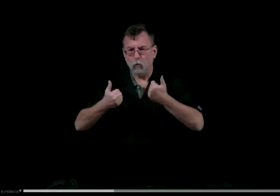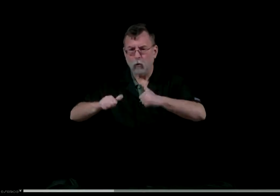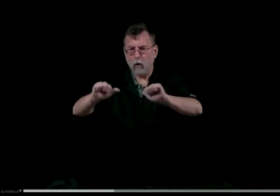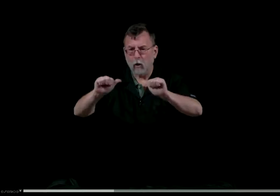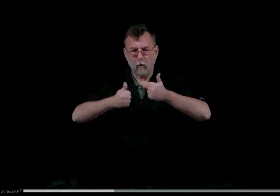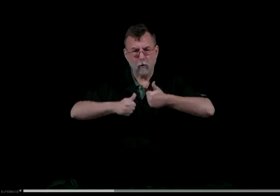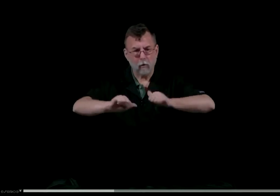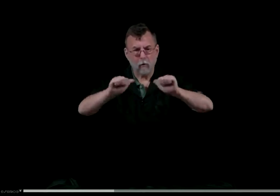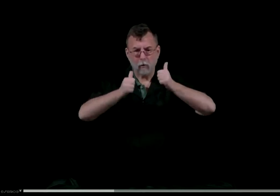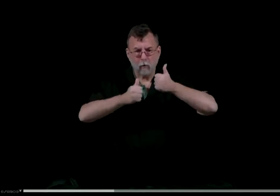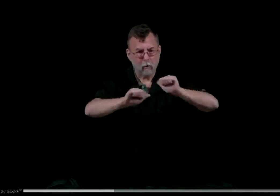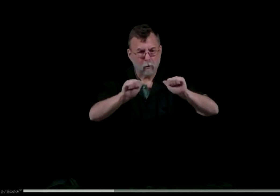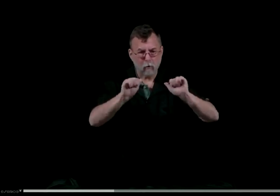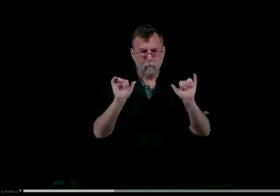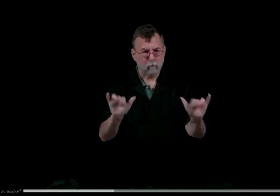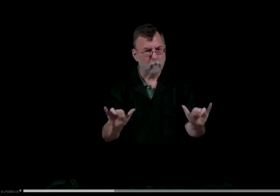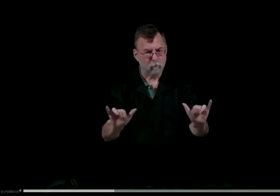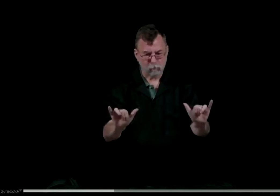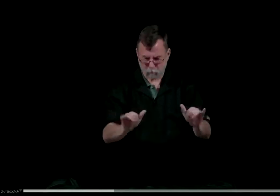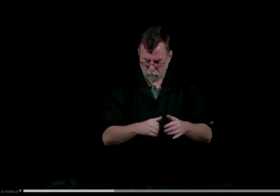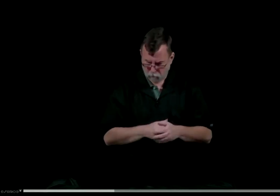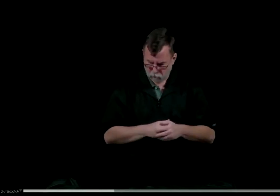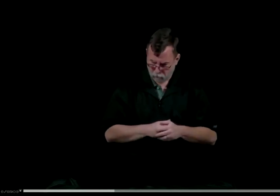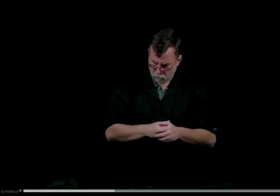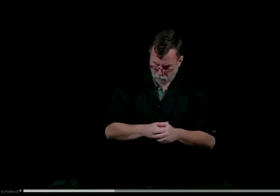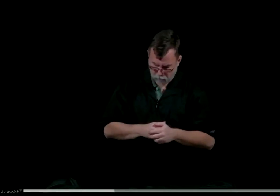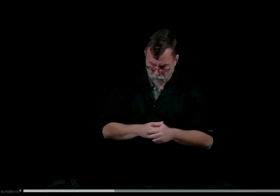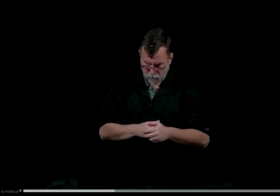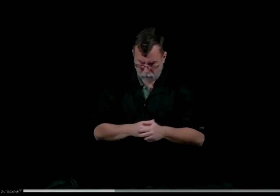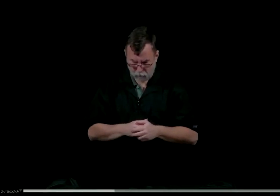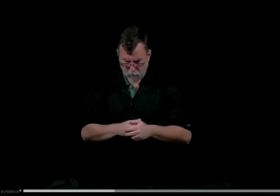prize. We have to keep trying.